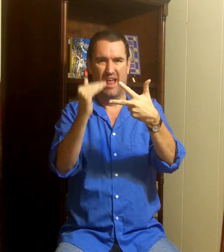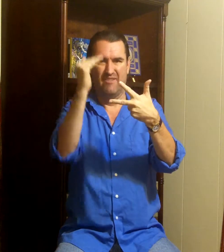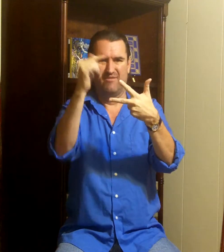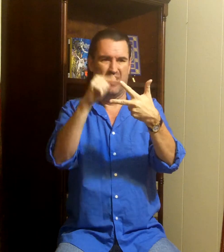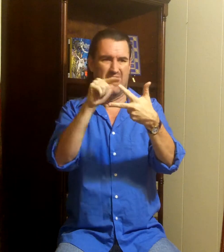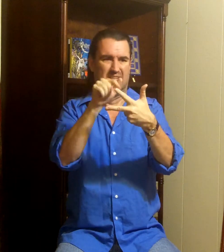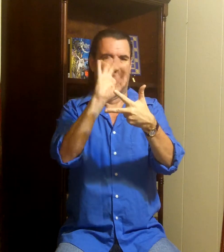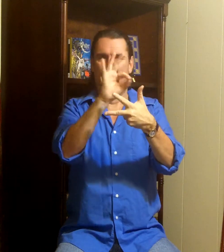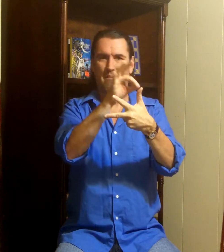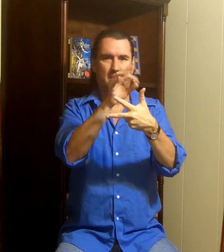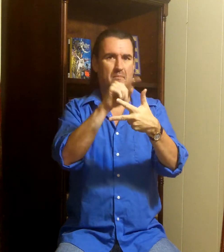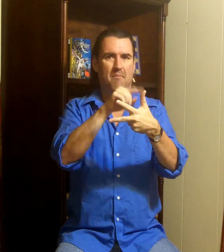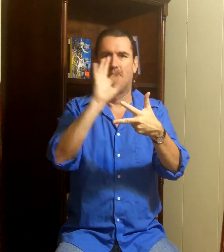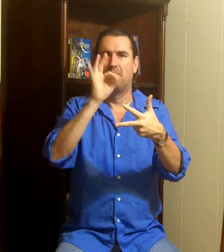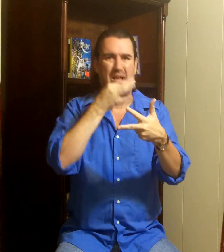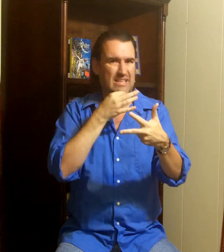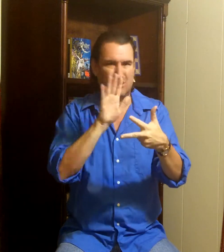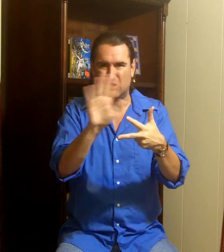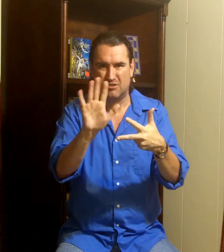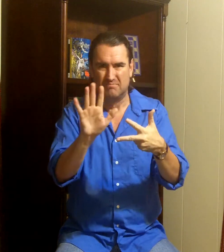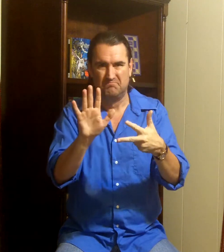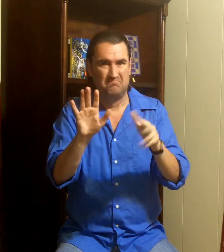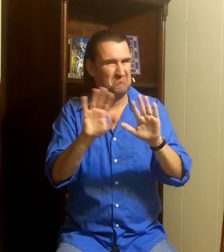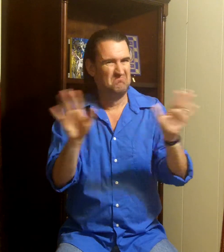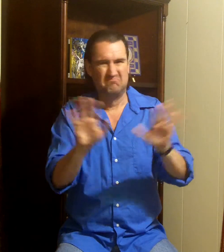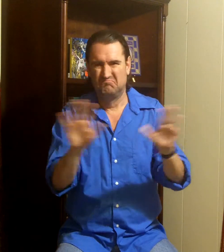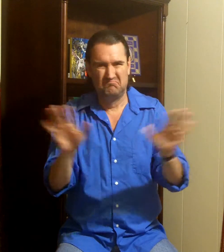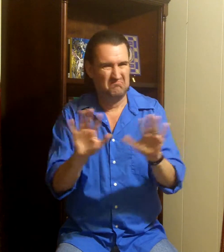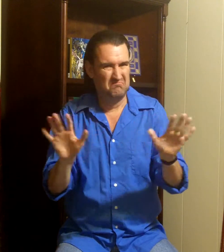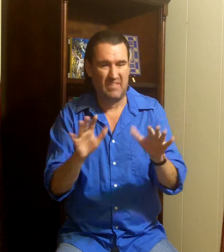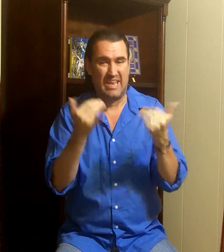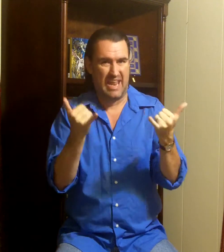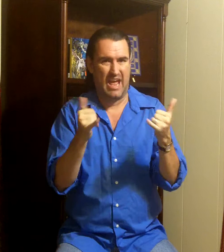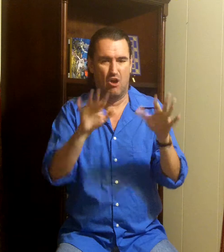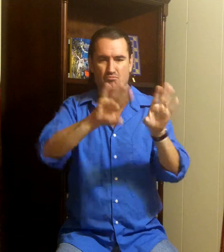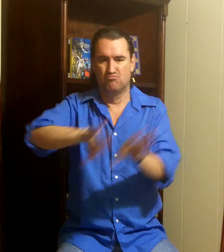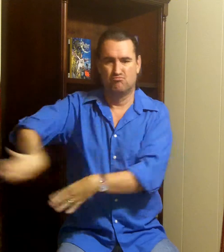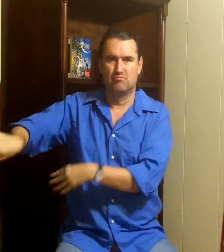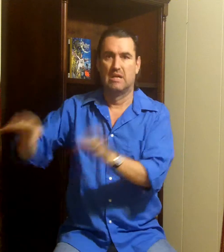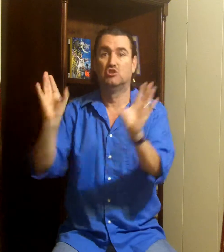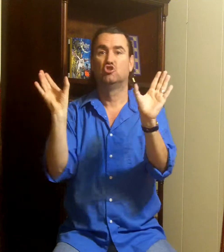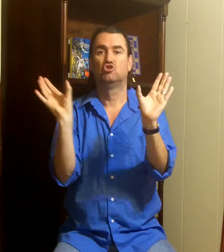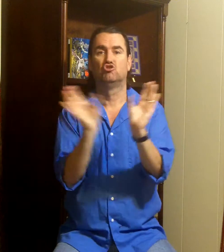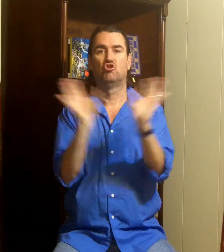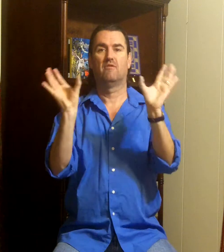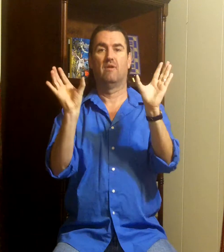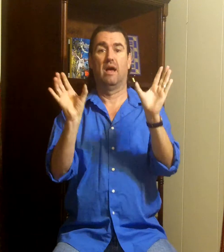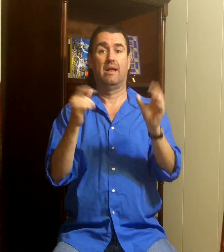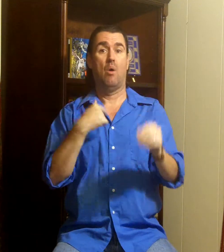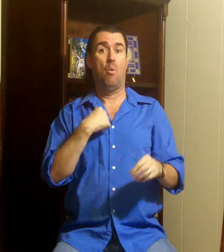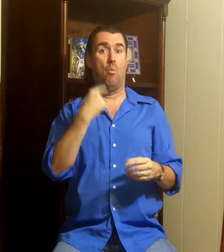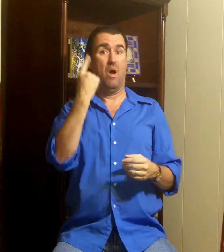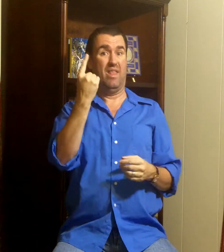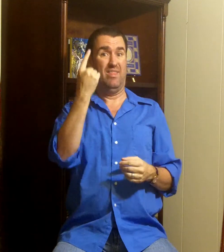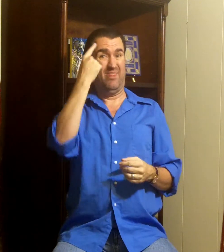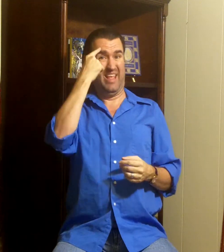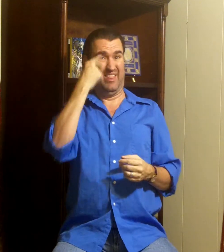I think, don't quote me on this that it's already in place, what I think is going to happen